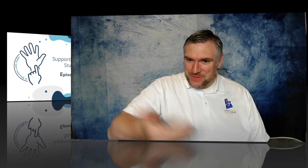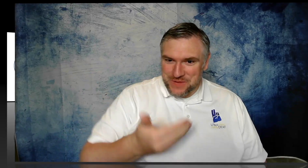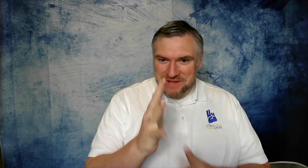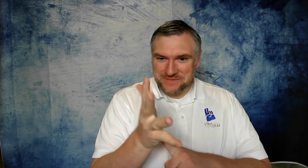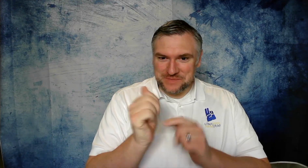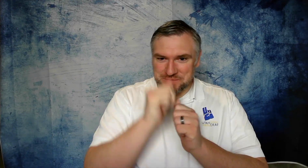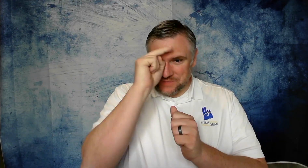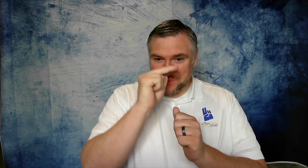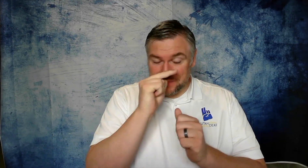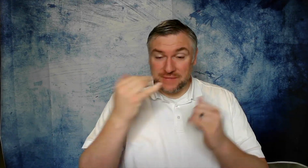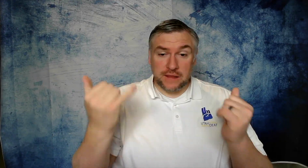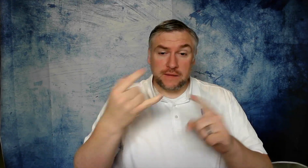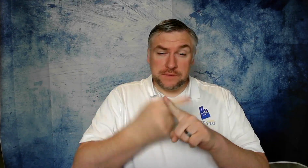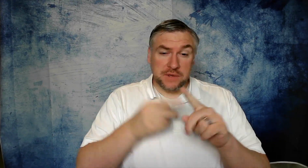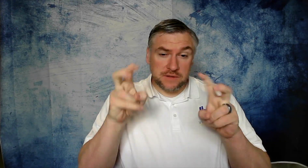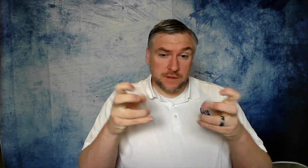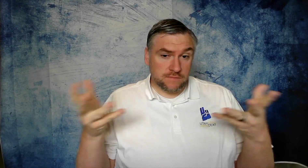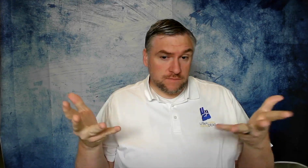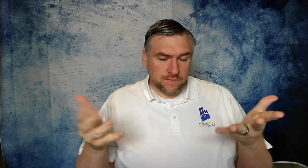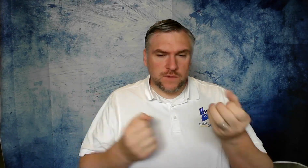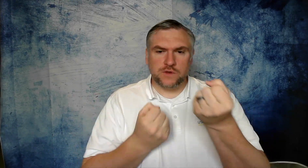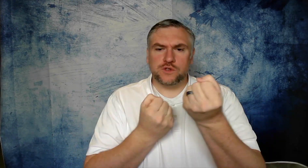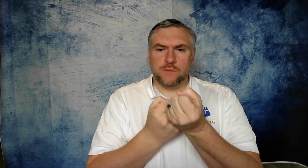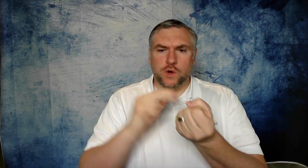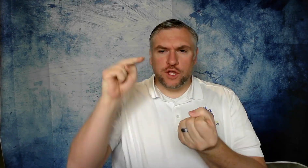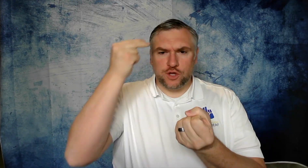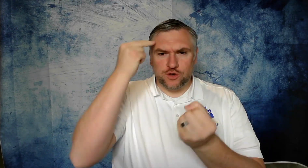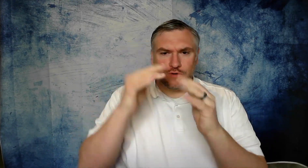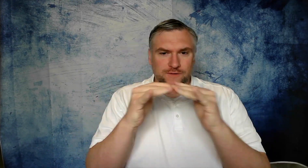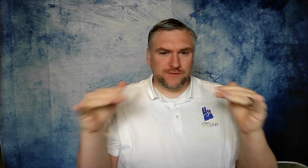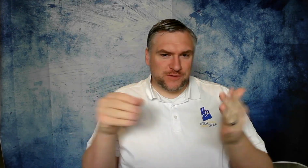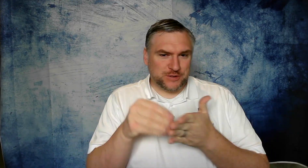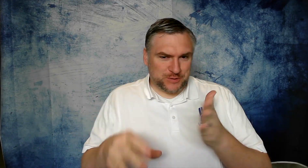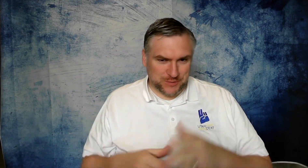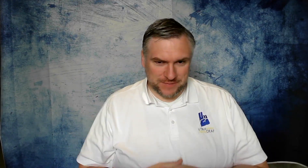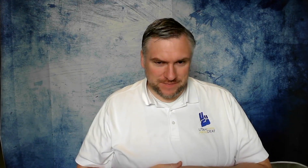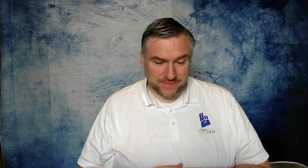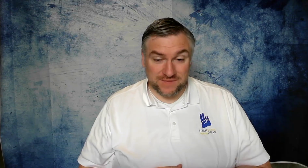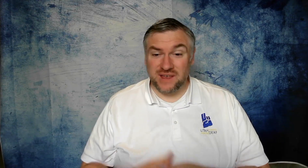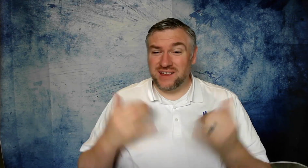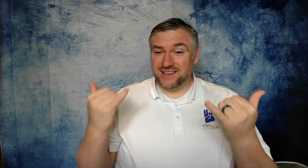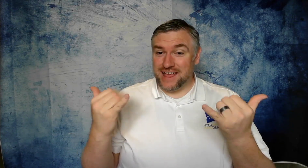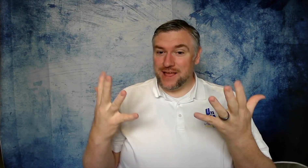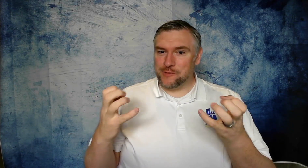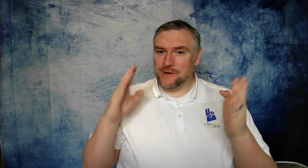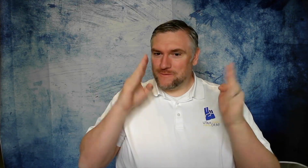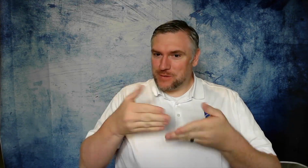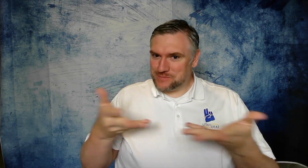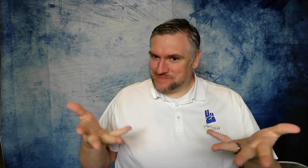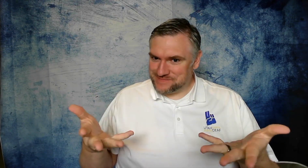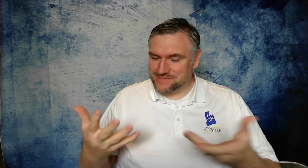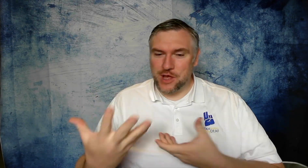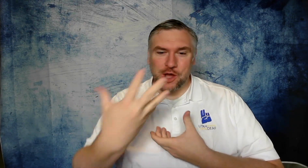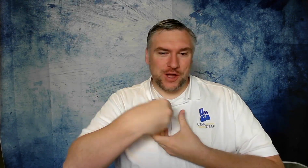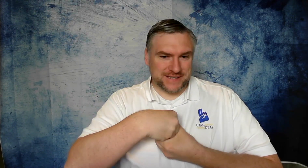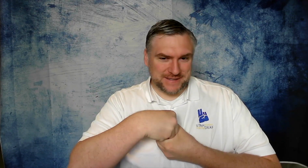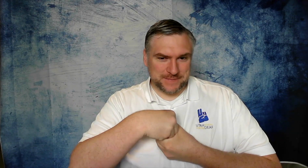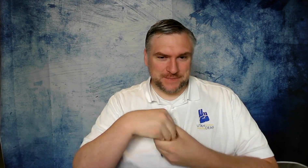Hello, and welcome to 5 Minutes with Nate. This month's topic, supporting neurodiverse students. Today, I want to focus on